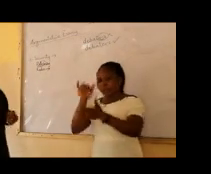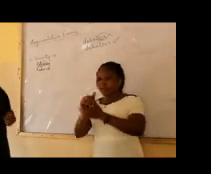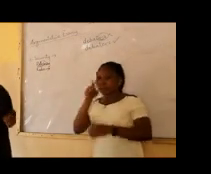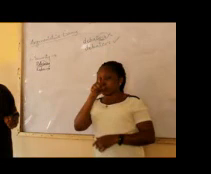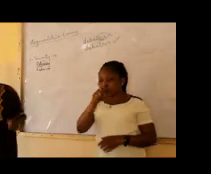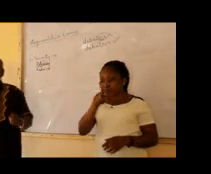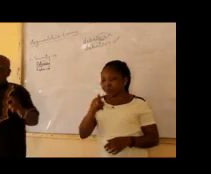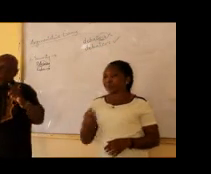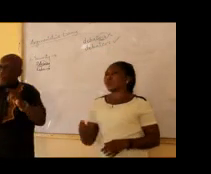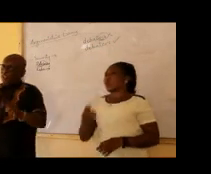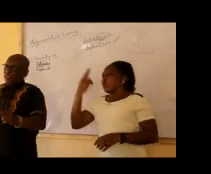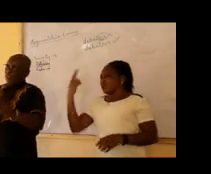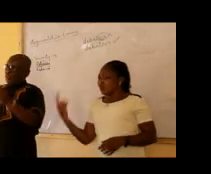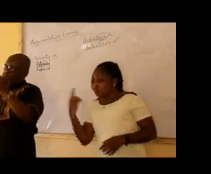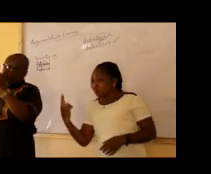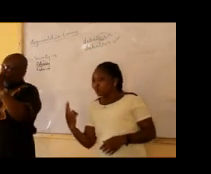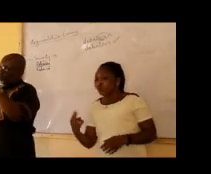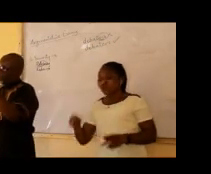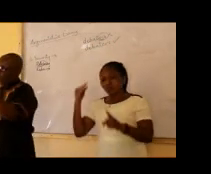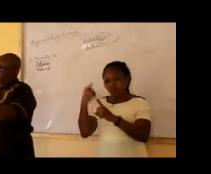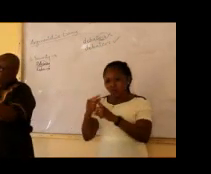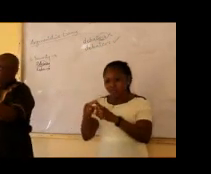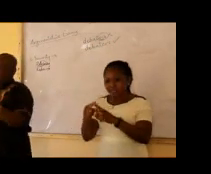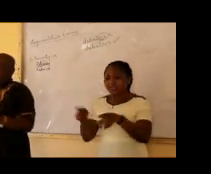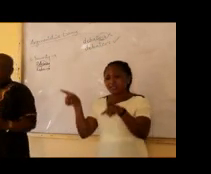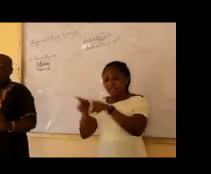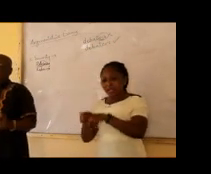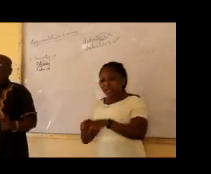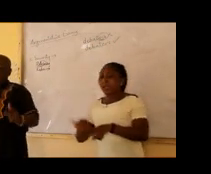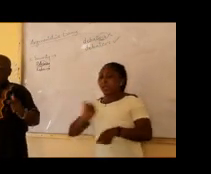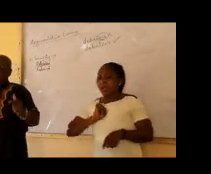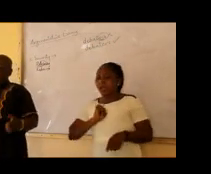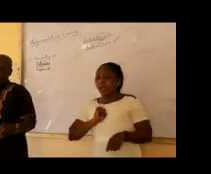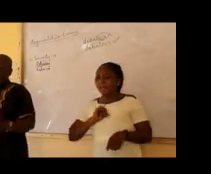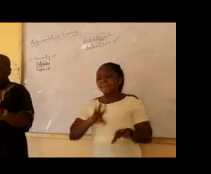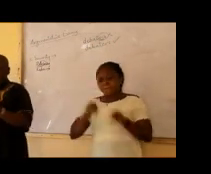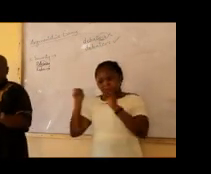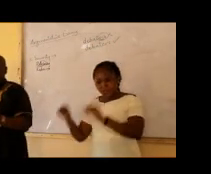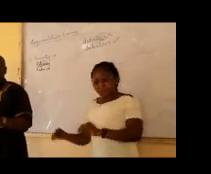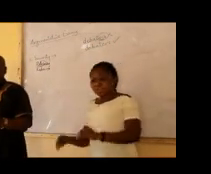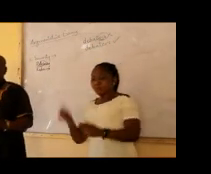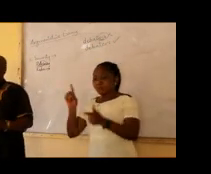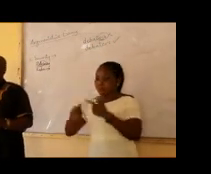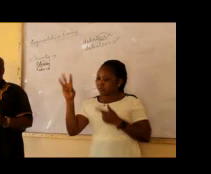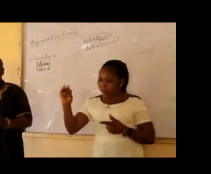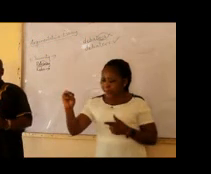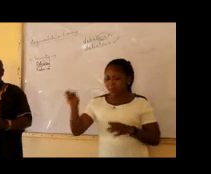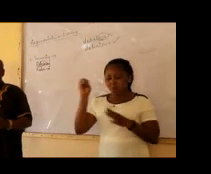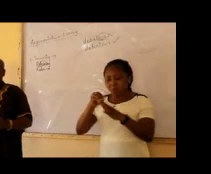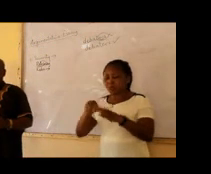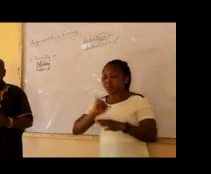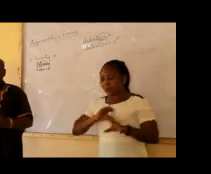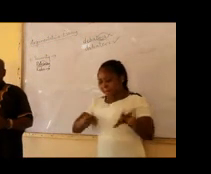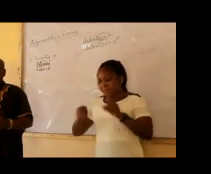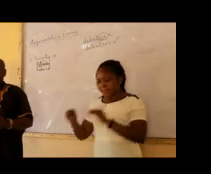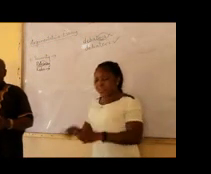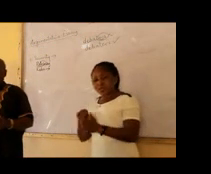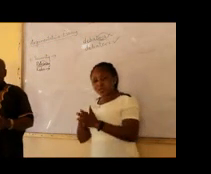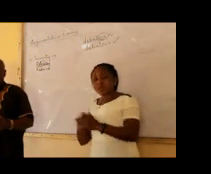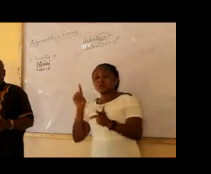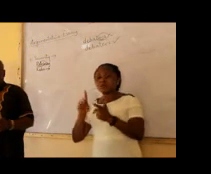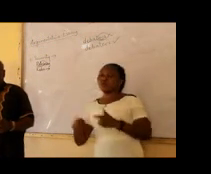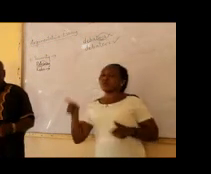Use words like, I put it to them, or I put it to him. Use that very